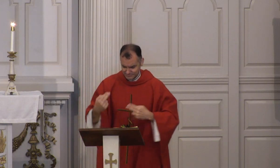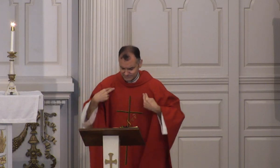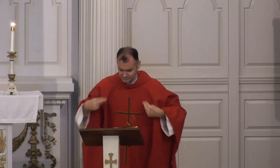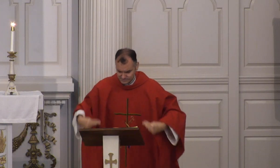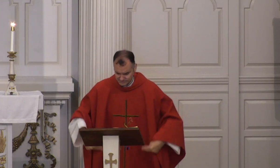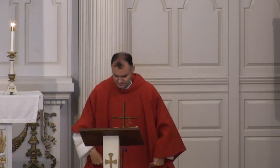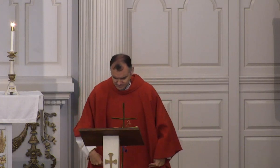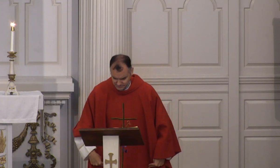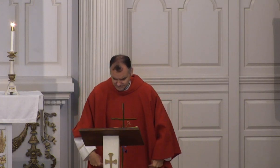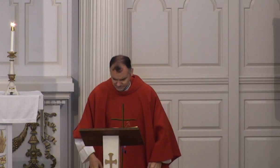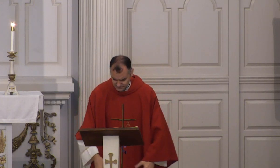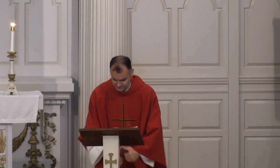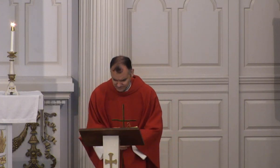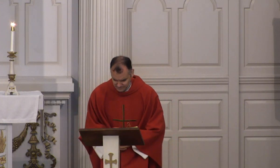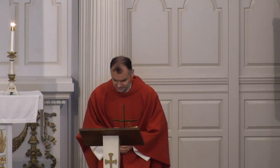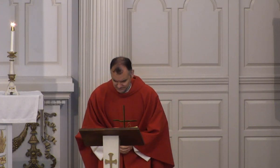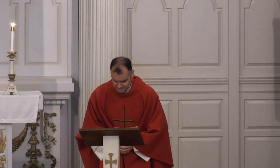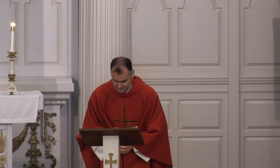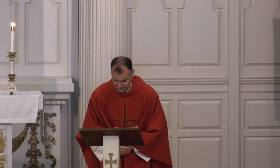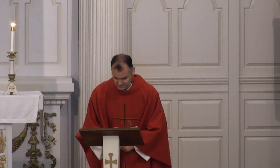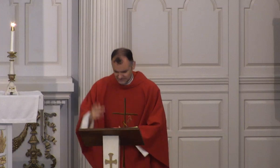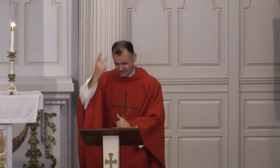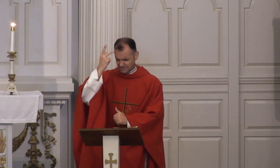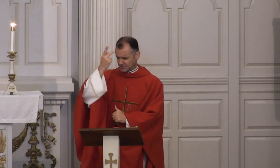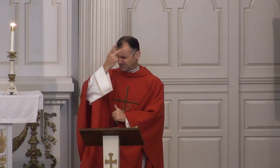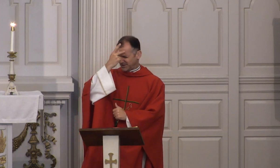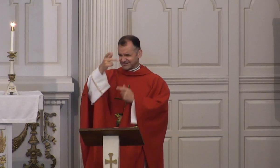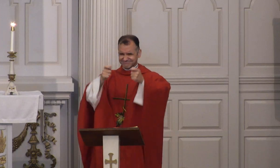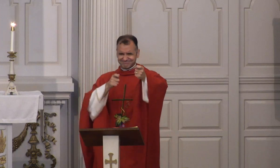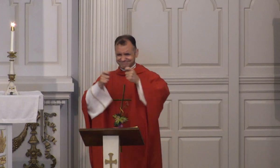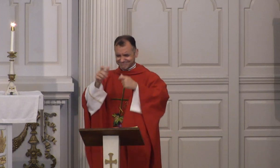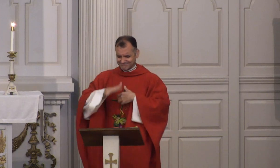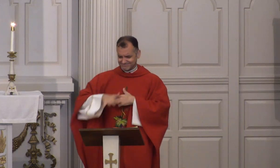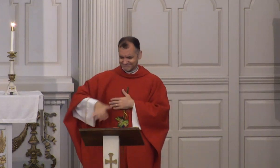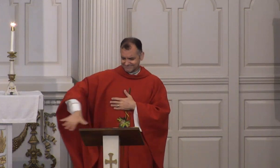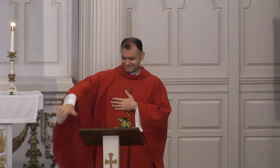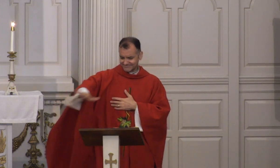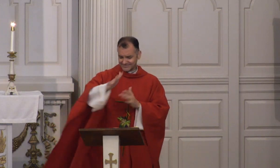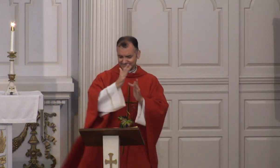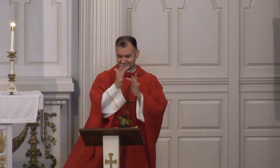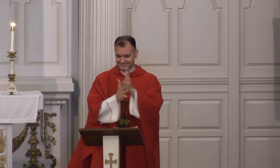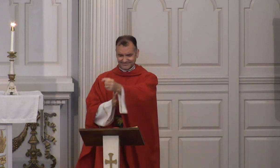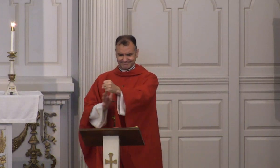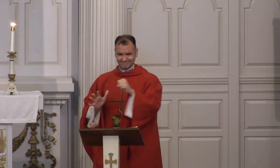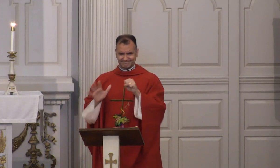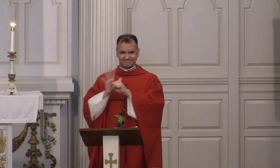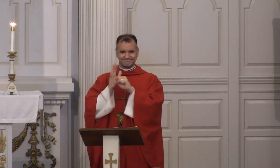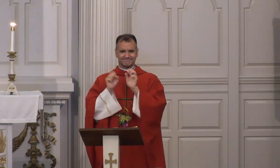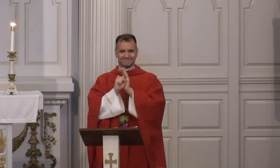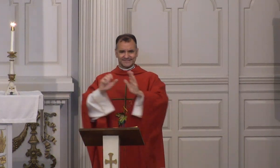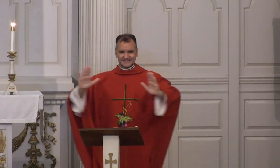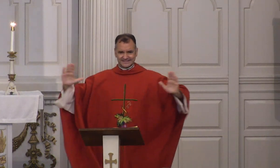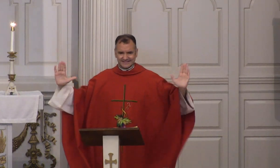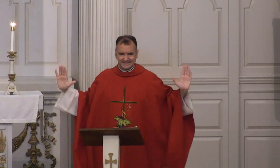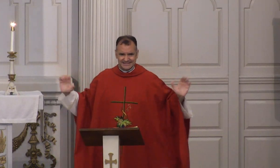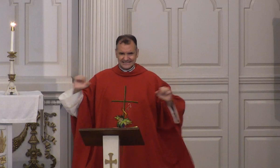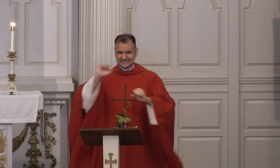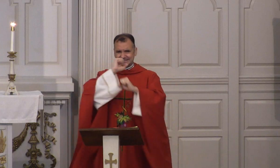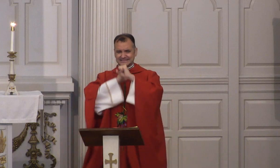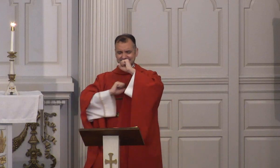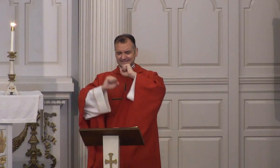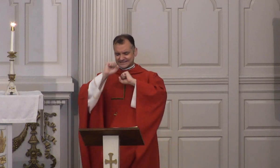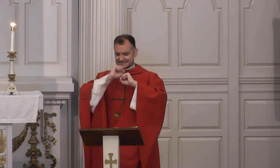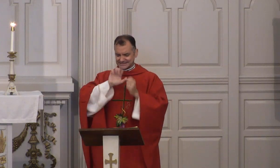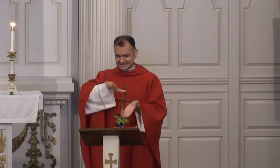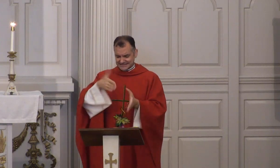Holy Spirit was incarnate of the Virgin Mary and became man. For our sake he was